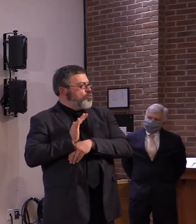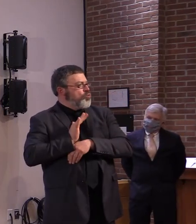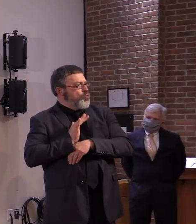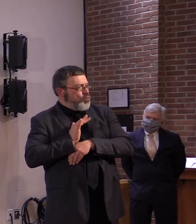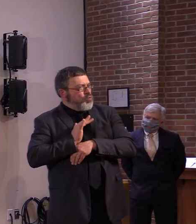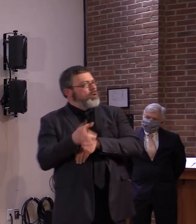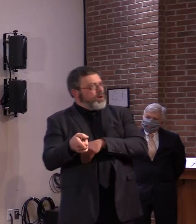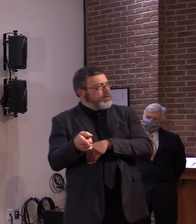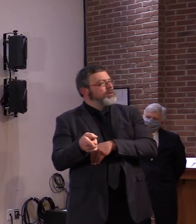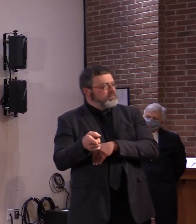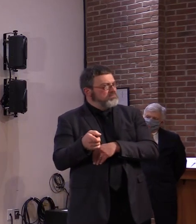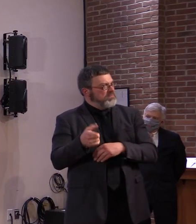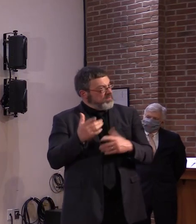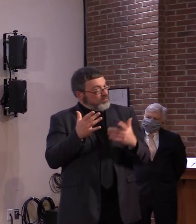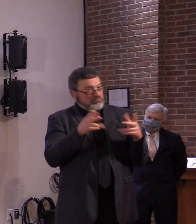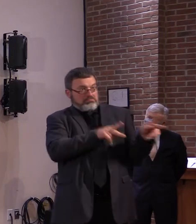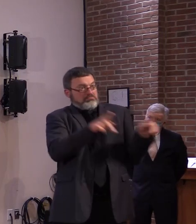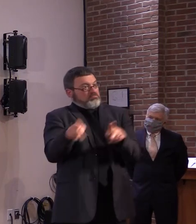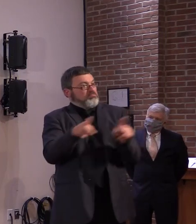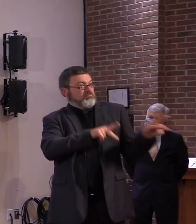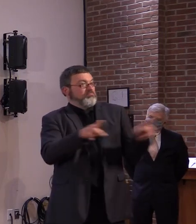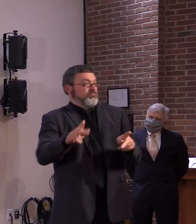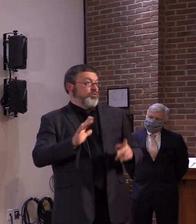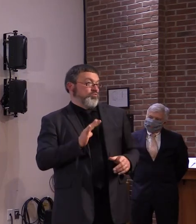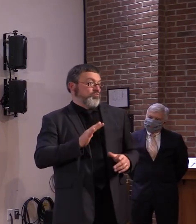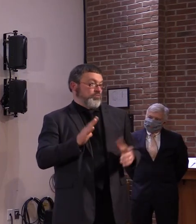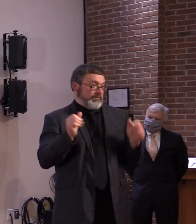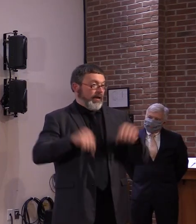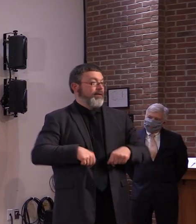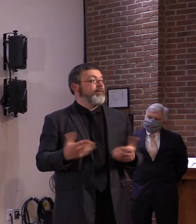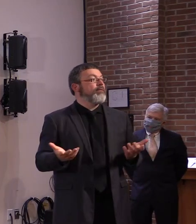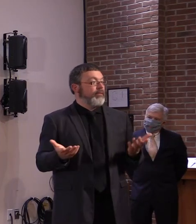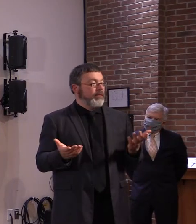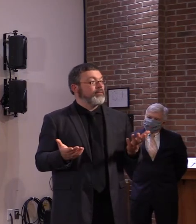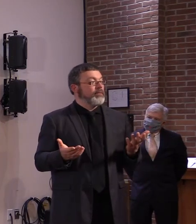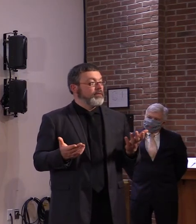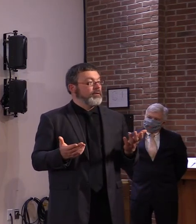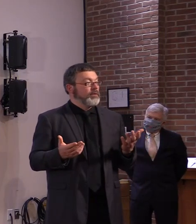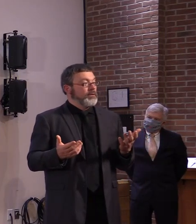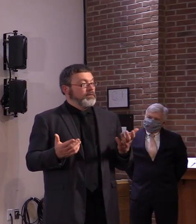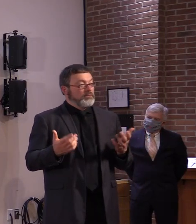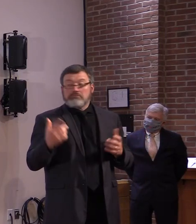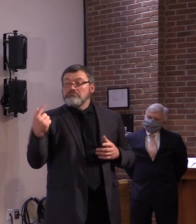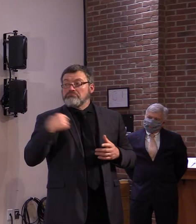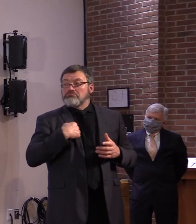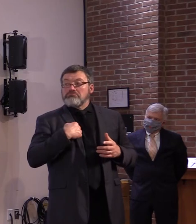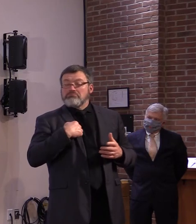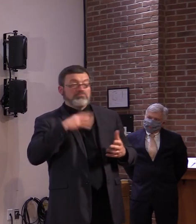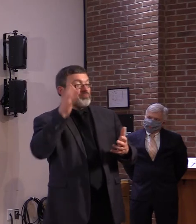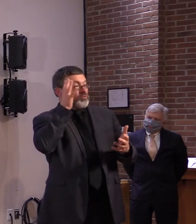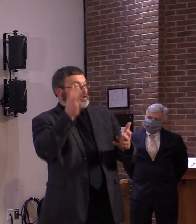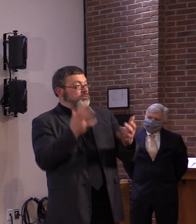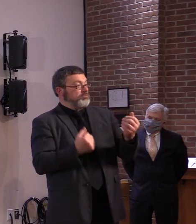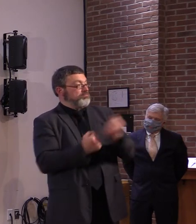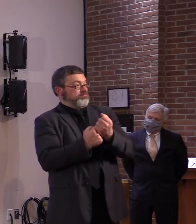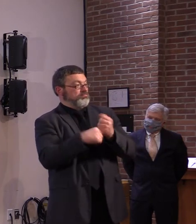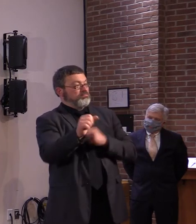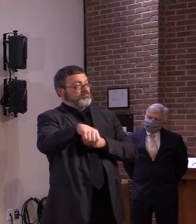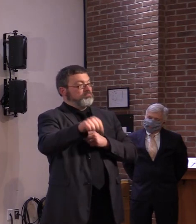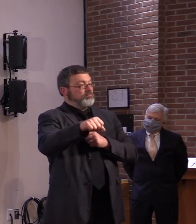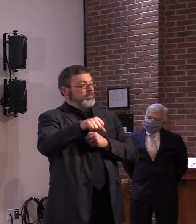that. They didn't take us up on that during the last session, but we'll come forward